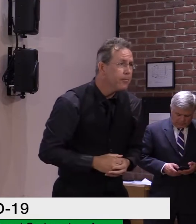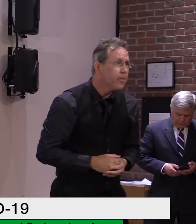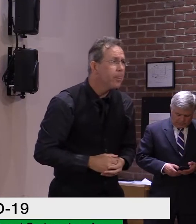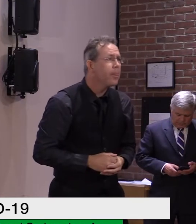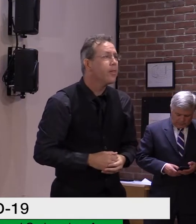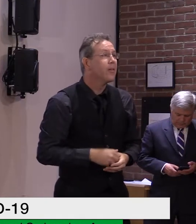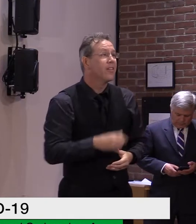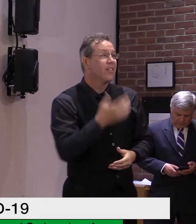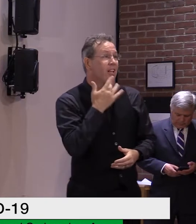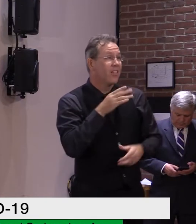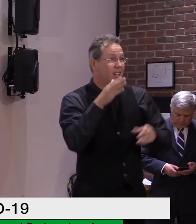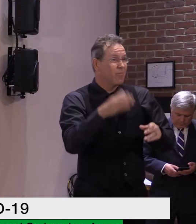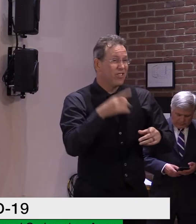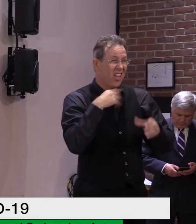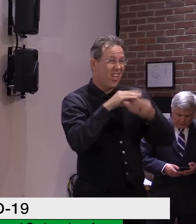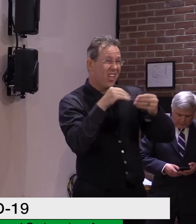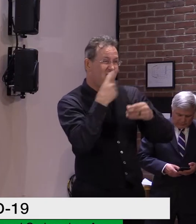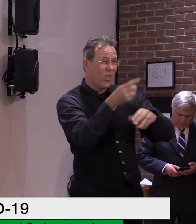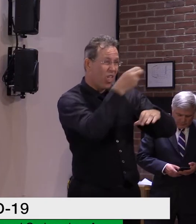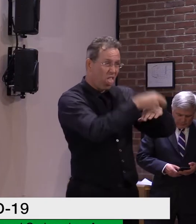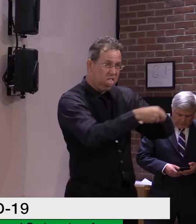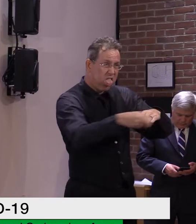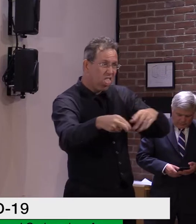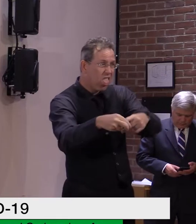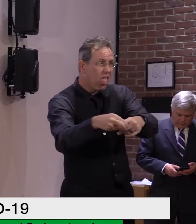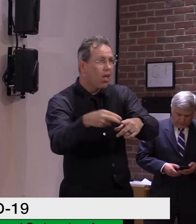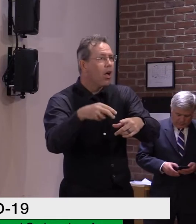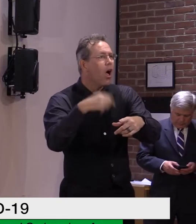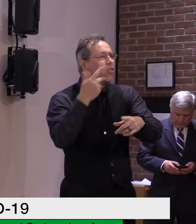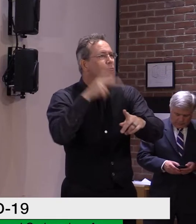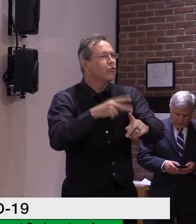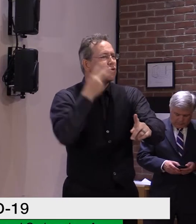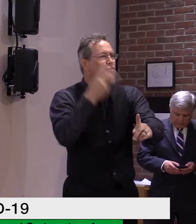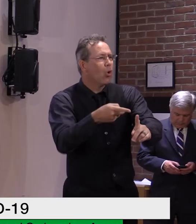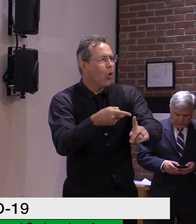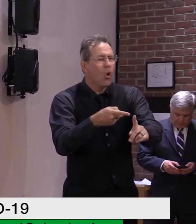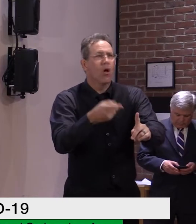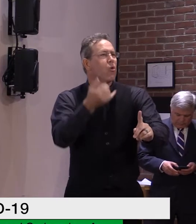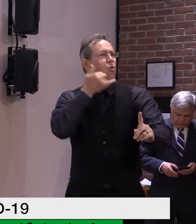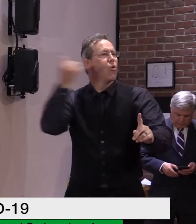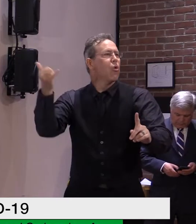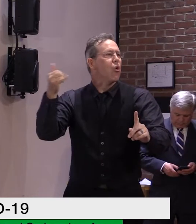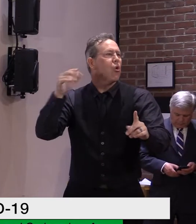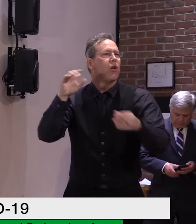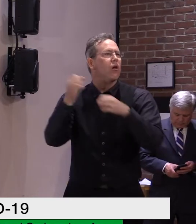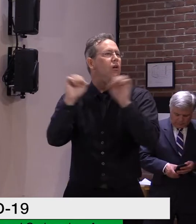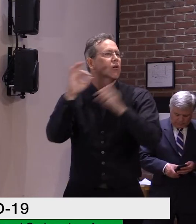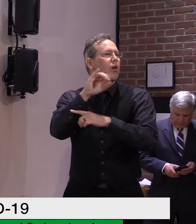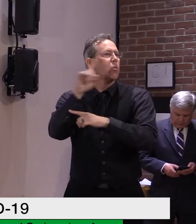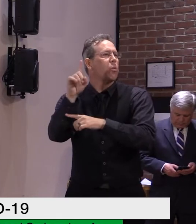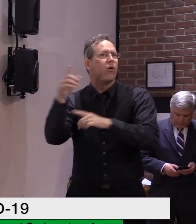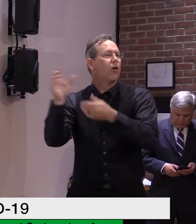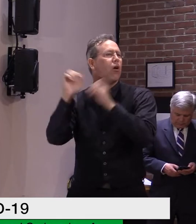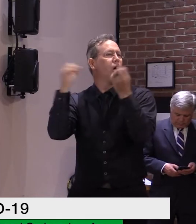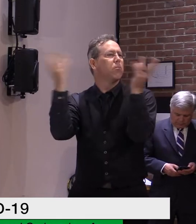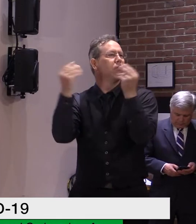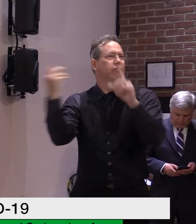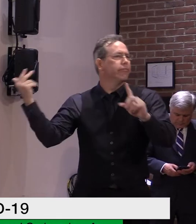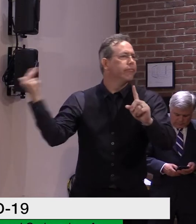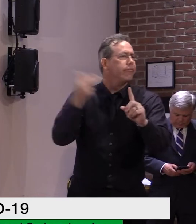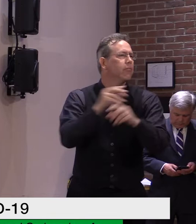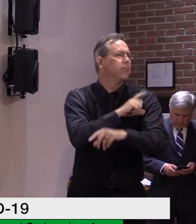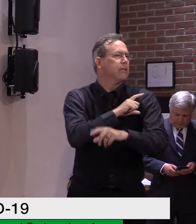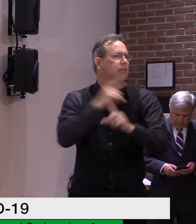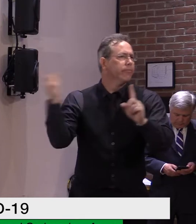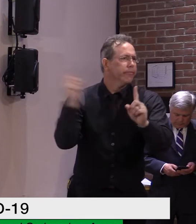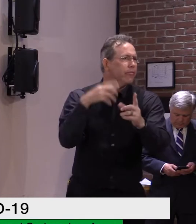help and help facilitate their rescue really swiftly. Next, know the body of water